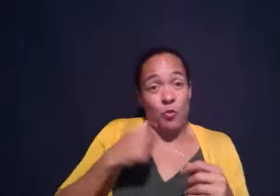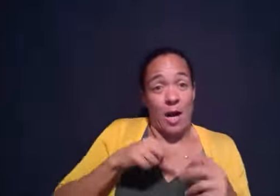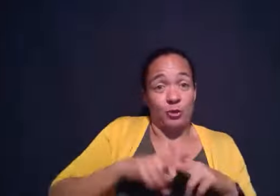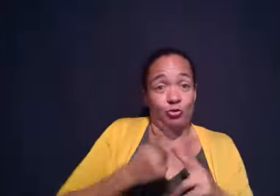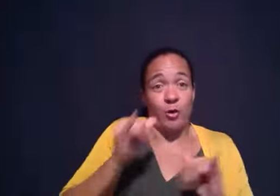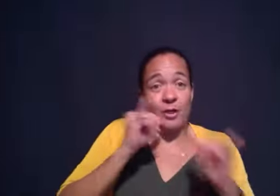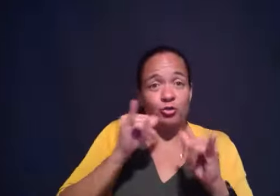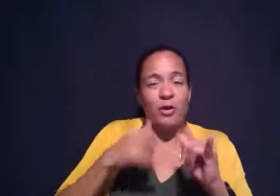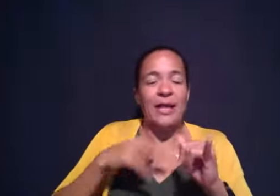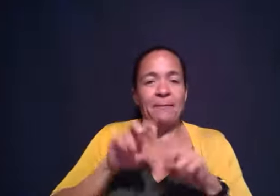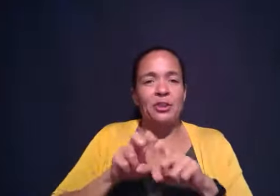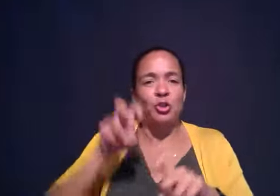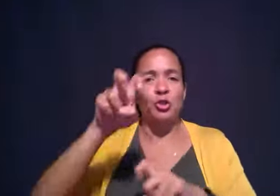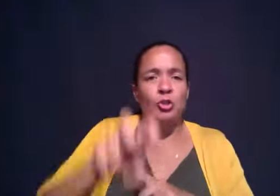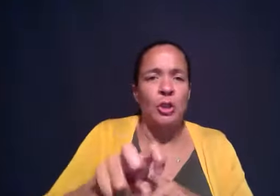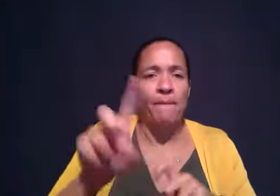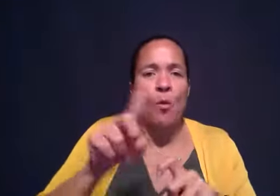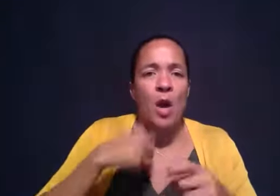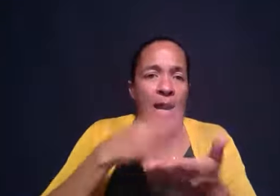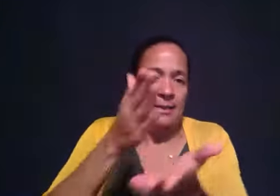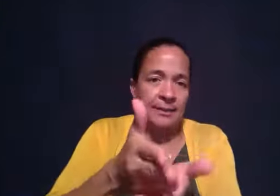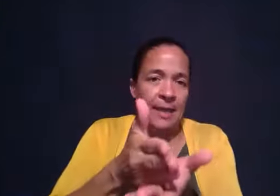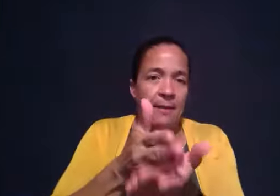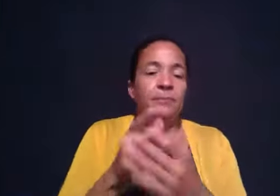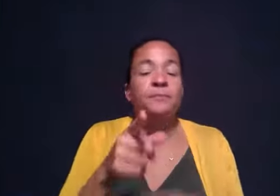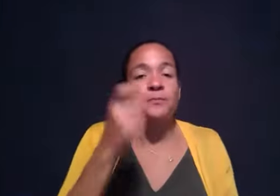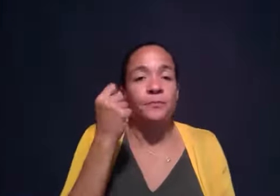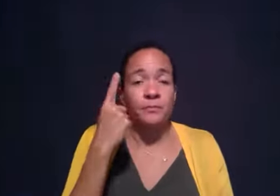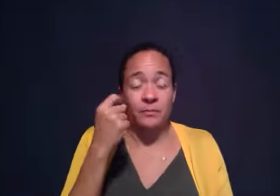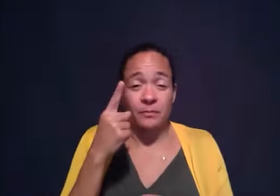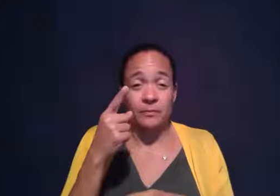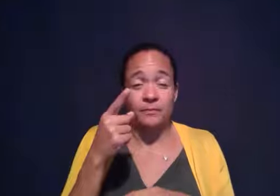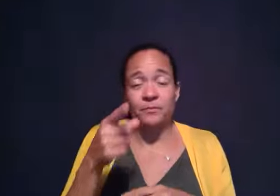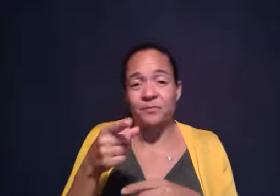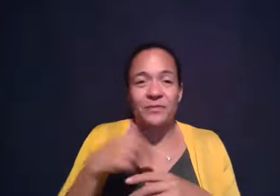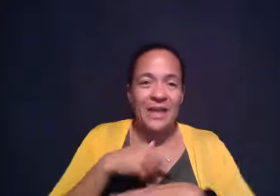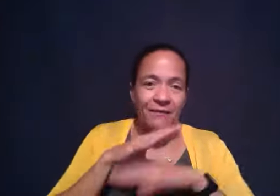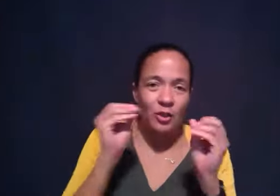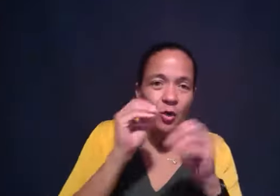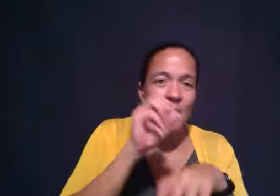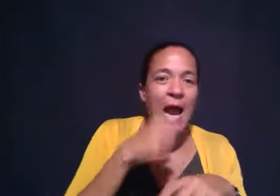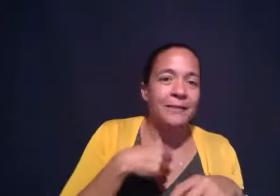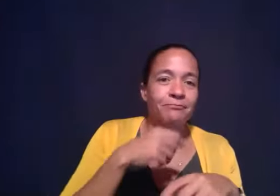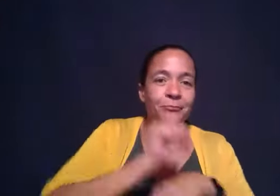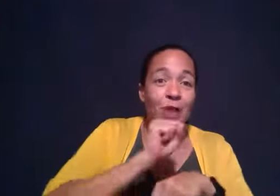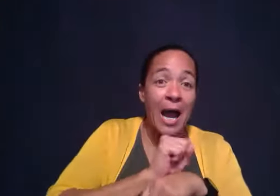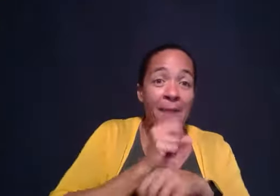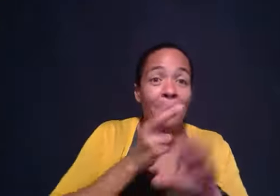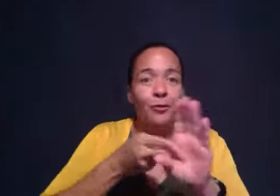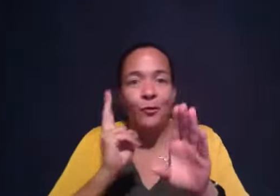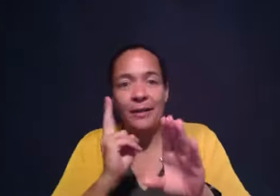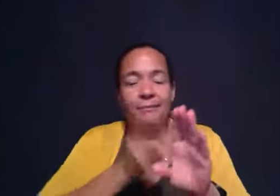By the end of my drinking, there were jobs and no jobs, men and no men, utilities and no utilities. I went from being this party girl